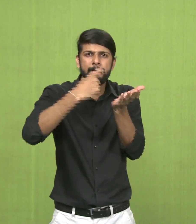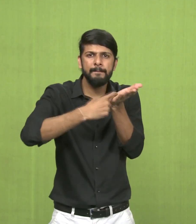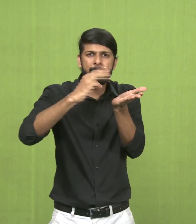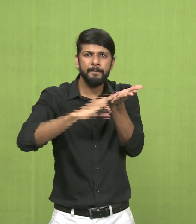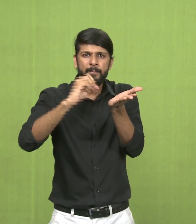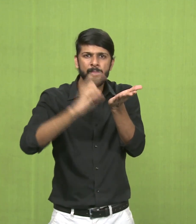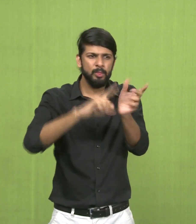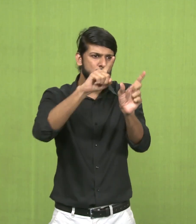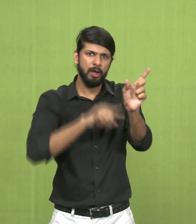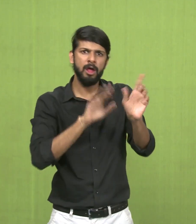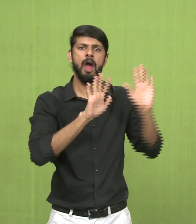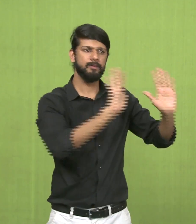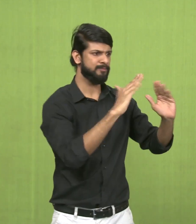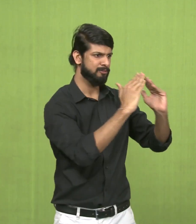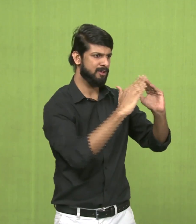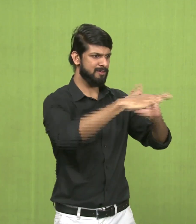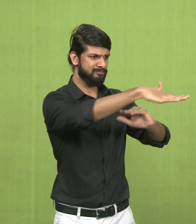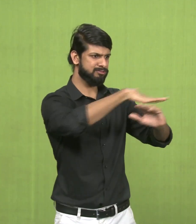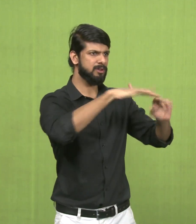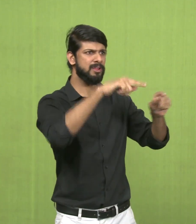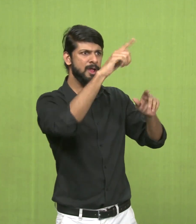sky. Then harmony,